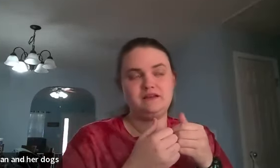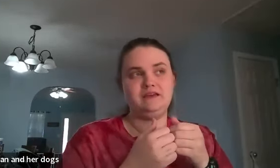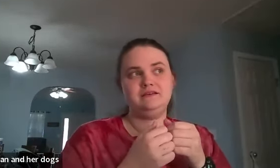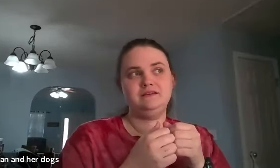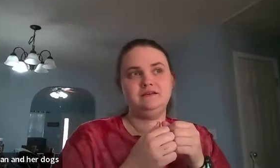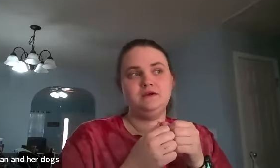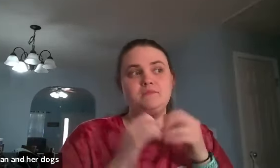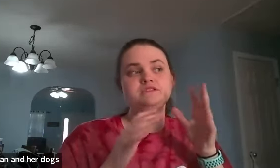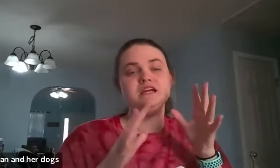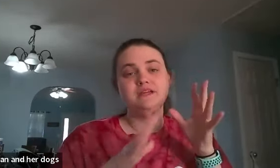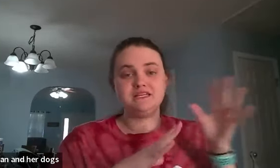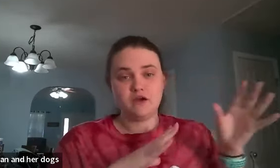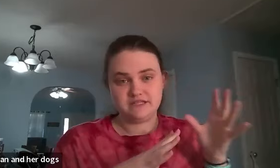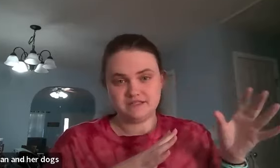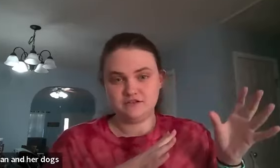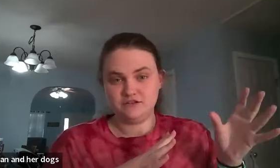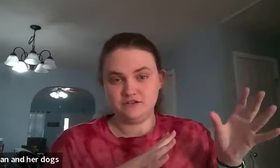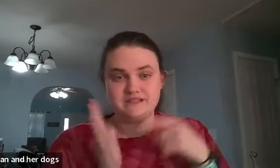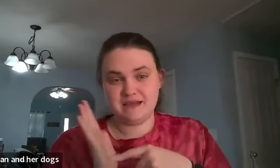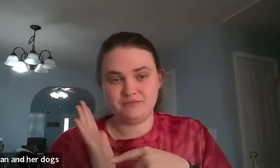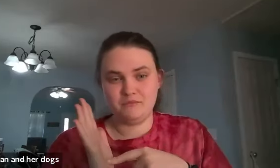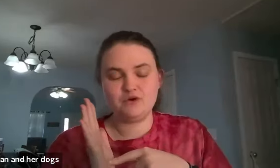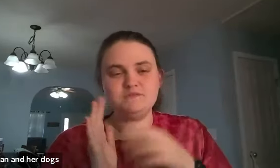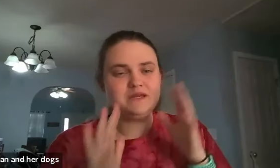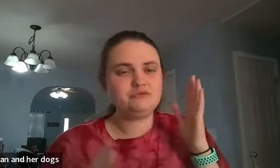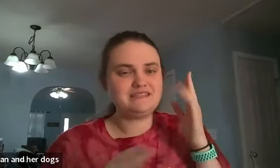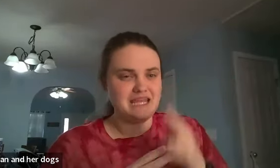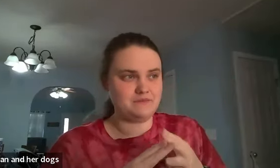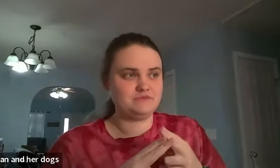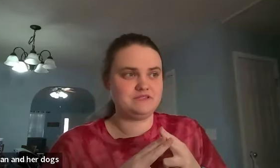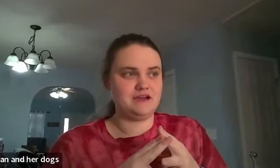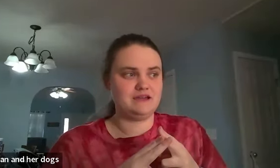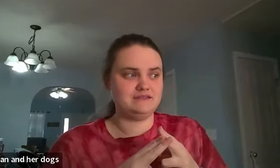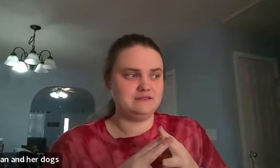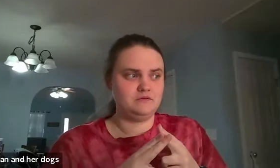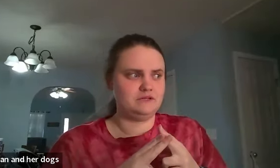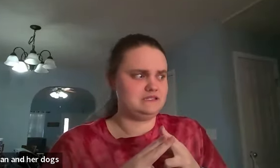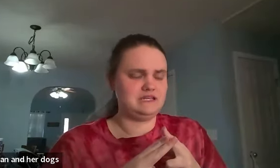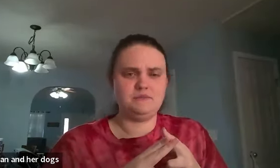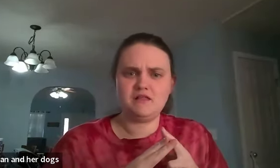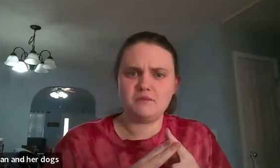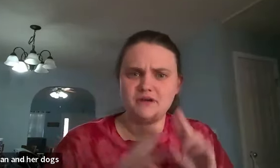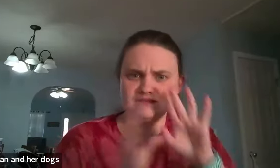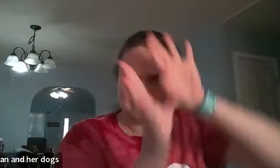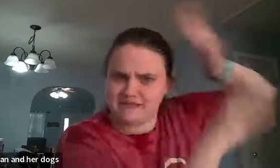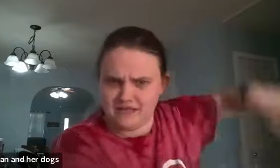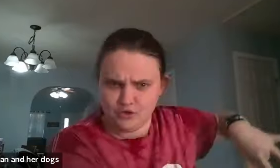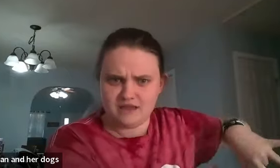like, most of the time it is context clues. For example, most people's names besides, what's his name? Elon Musk's kid who has